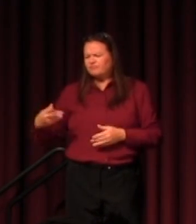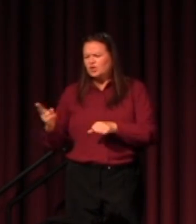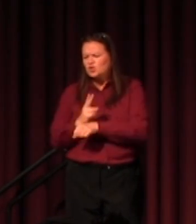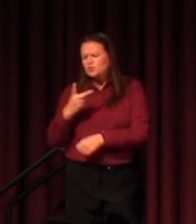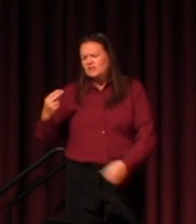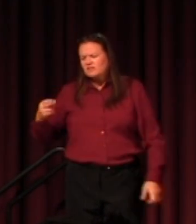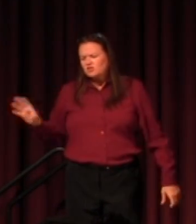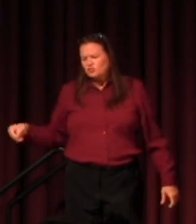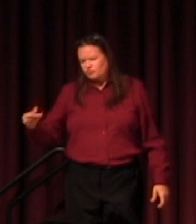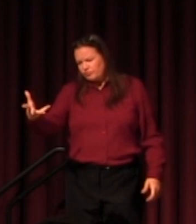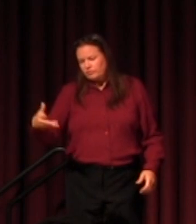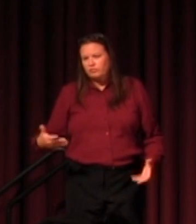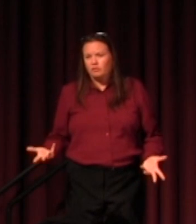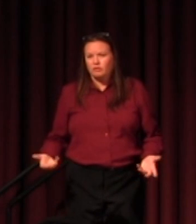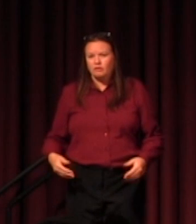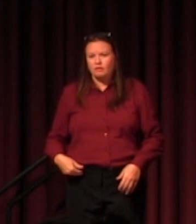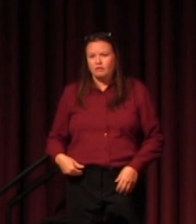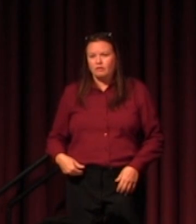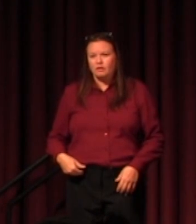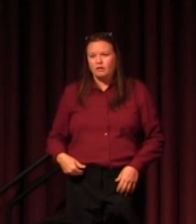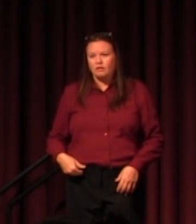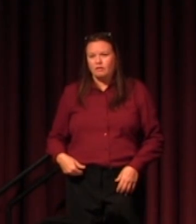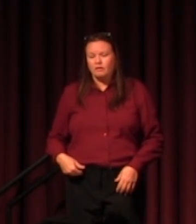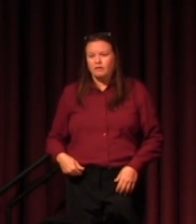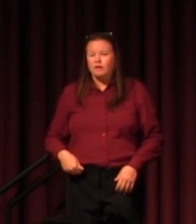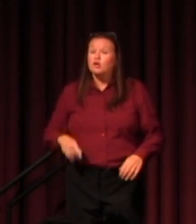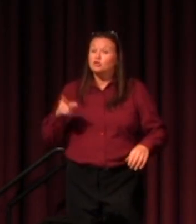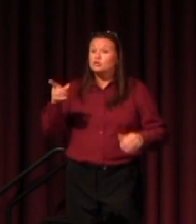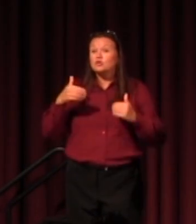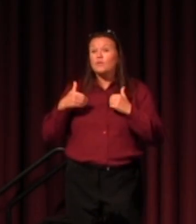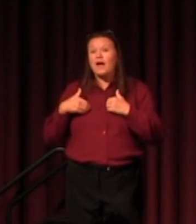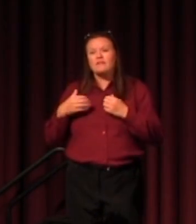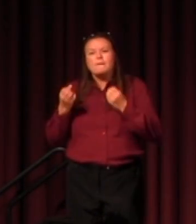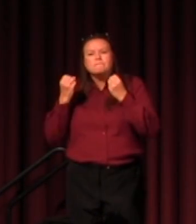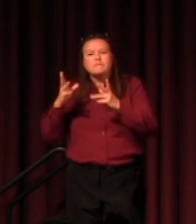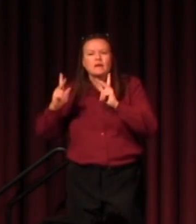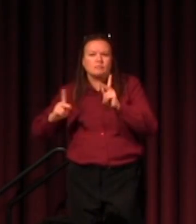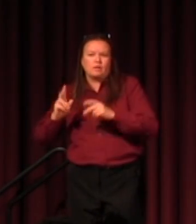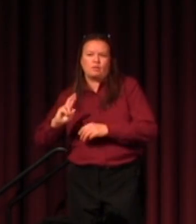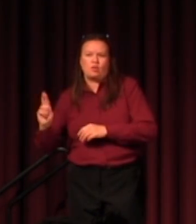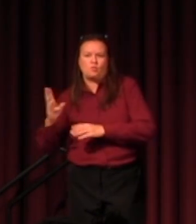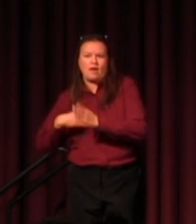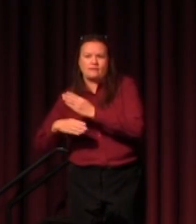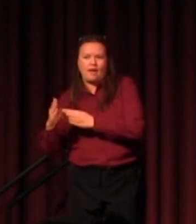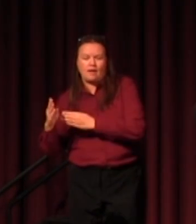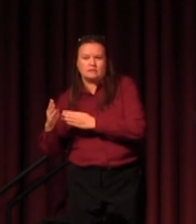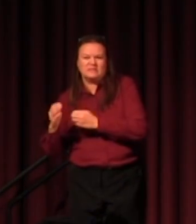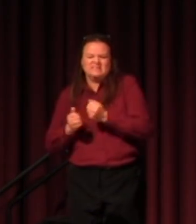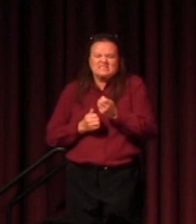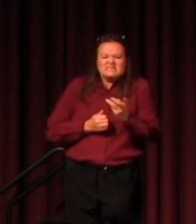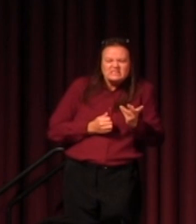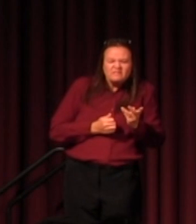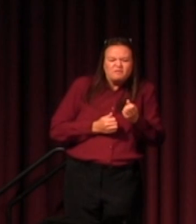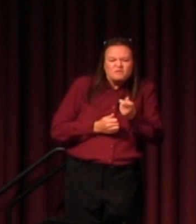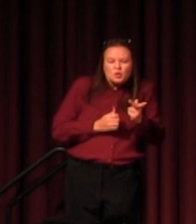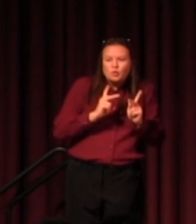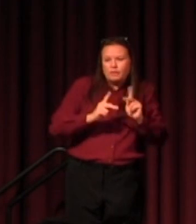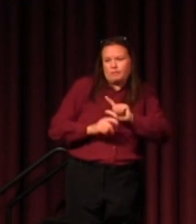We know a person who failed